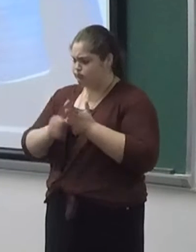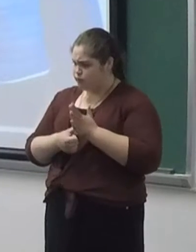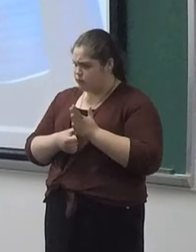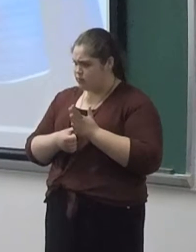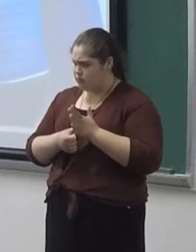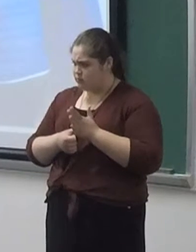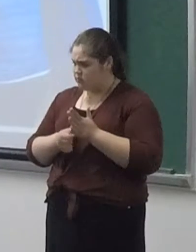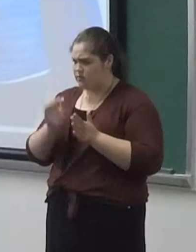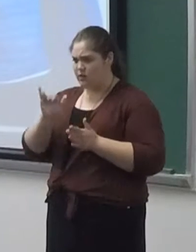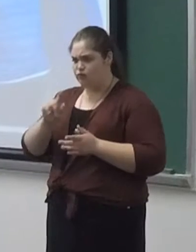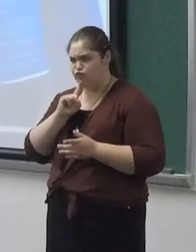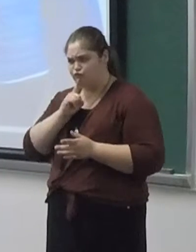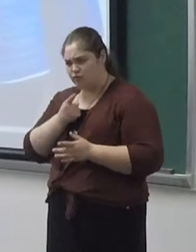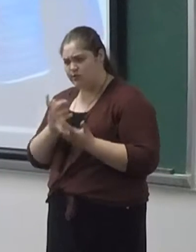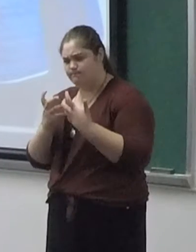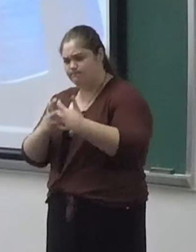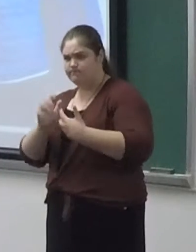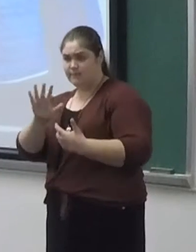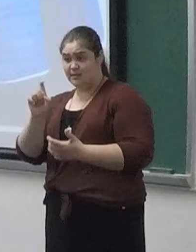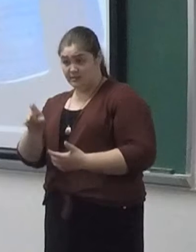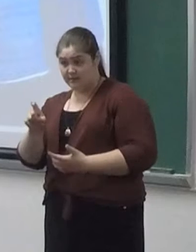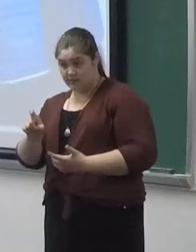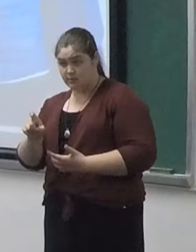very accommodating to his needs.